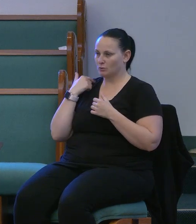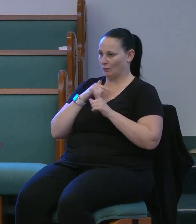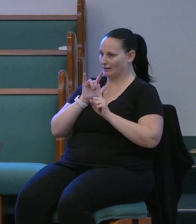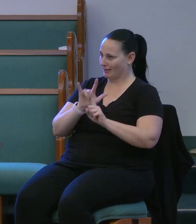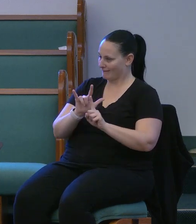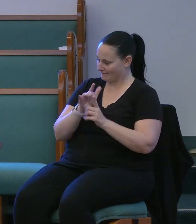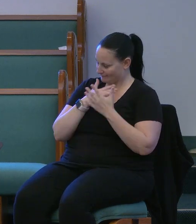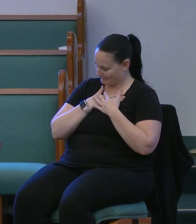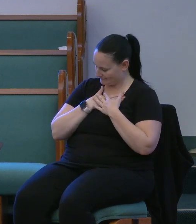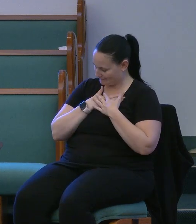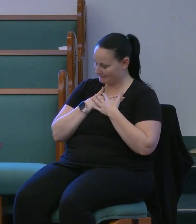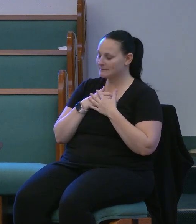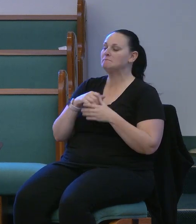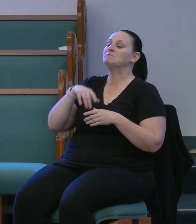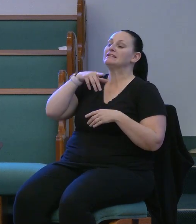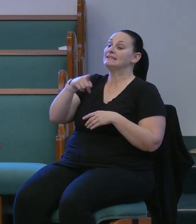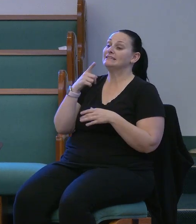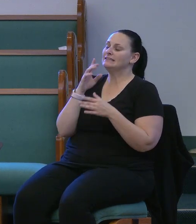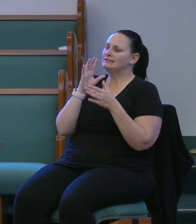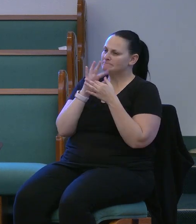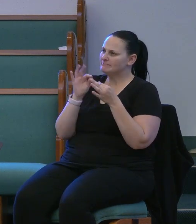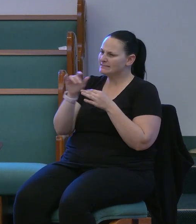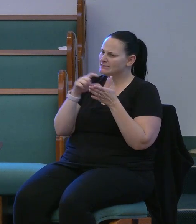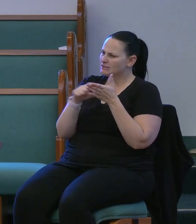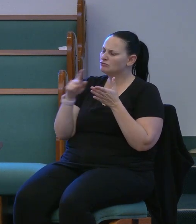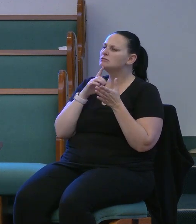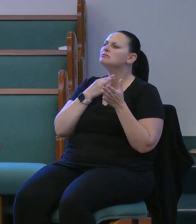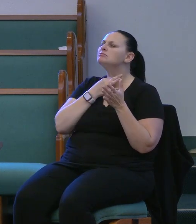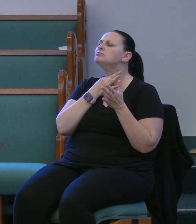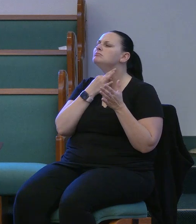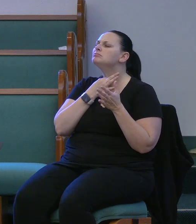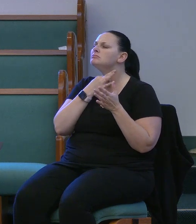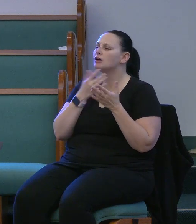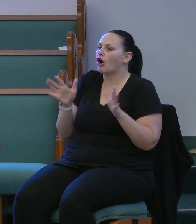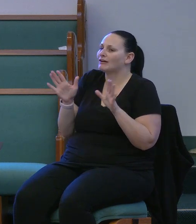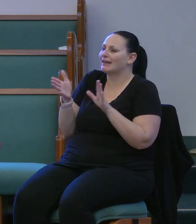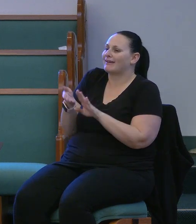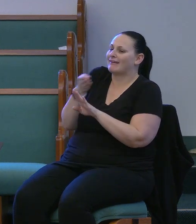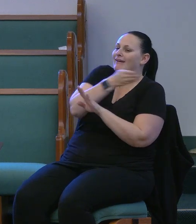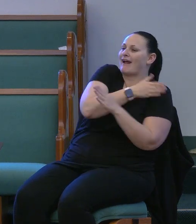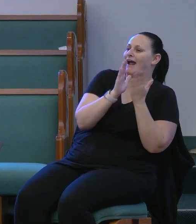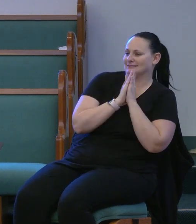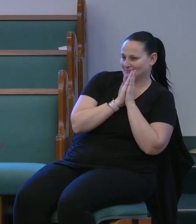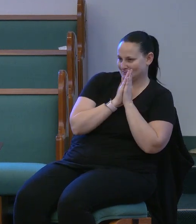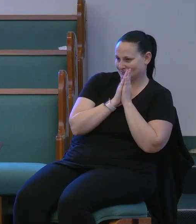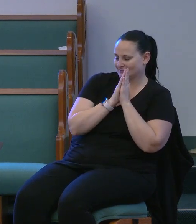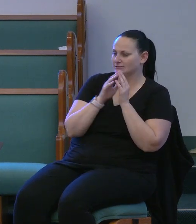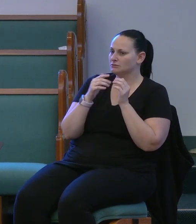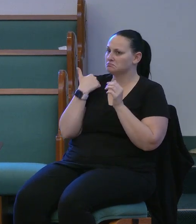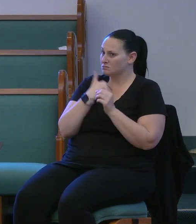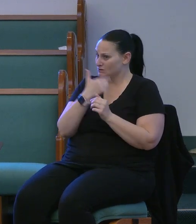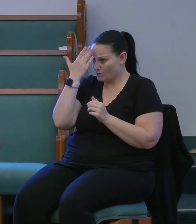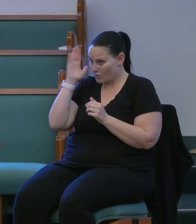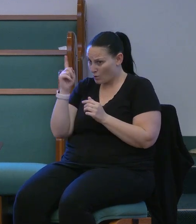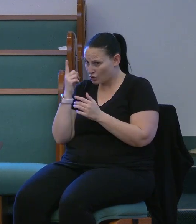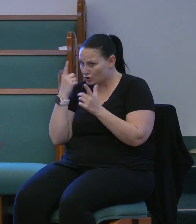dearly, echoes in this passage a curiosity previously asked. We don't know where